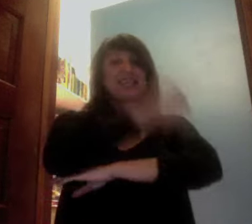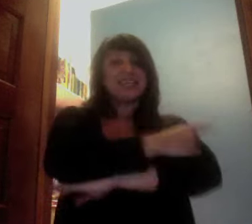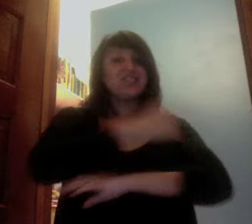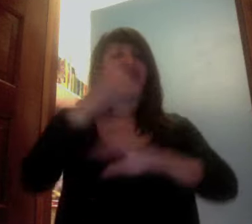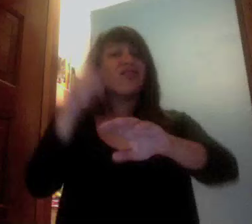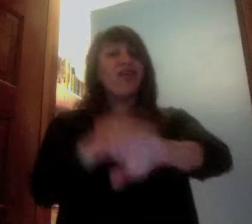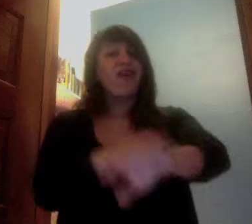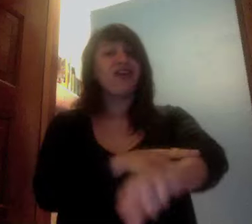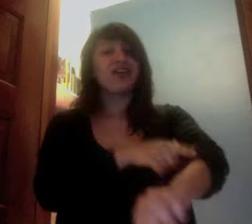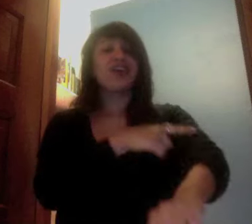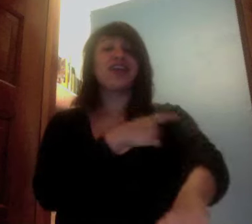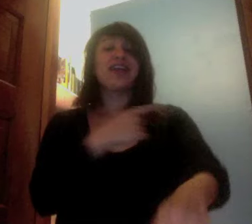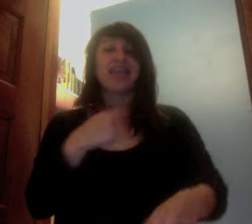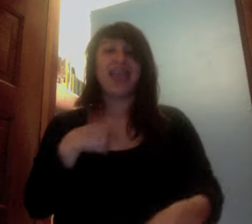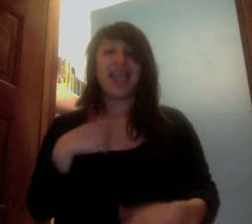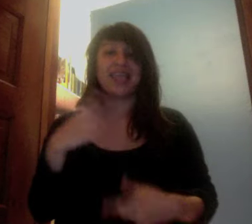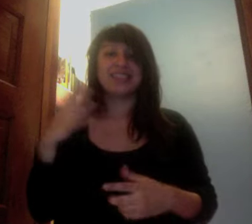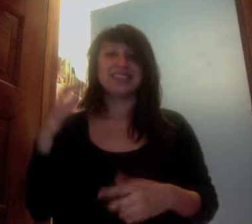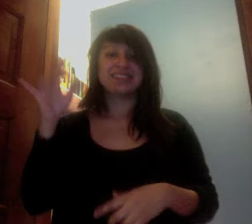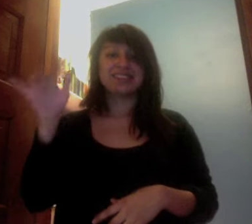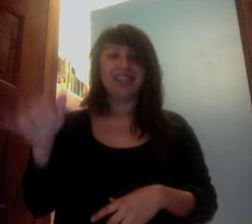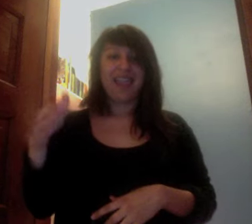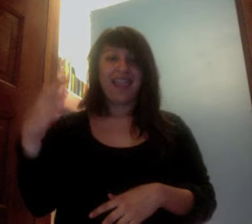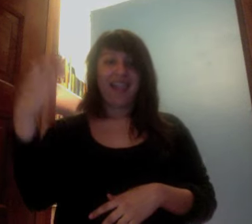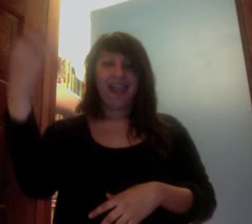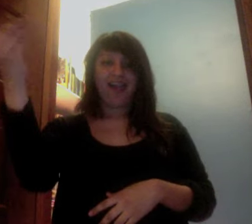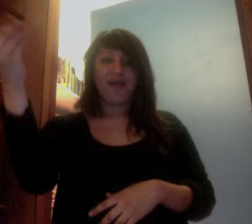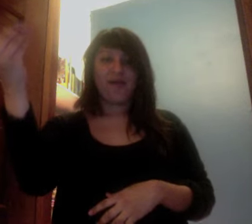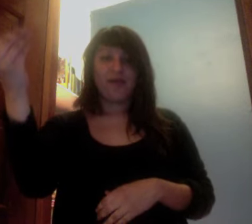day. Yeah, so that's it. That was a